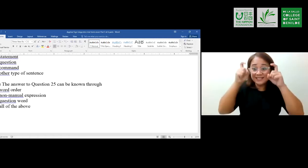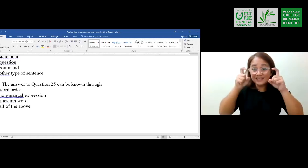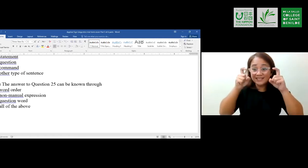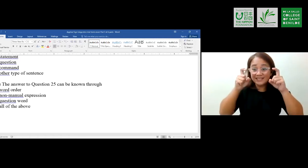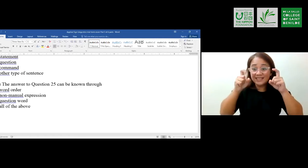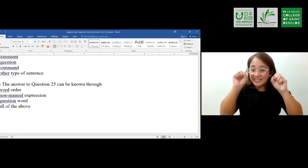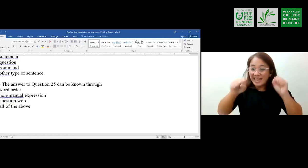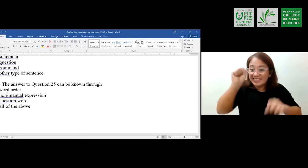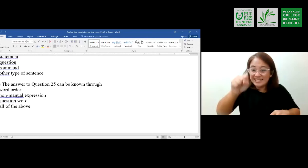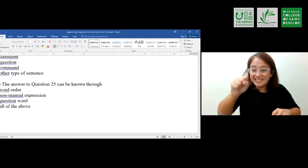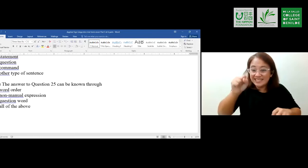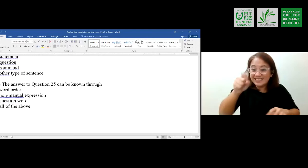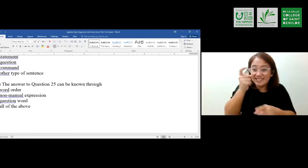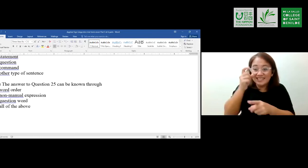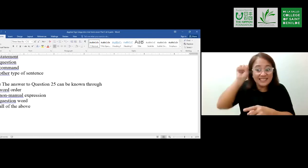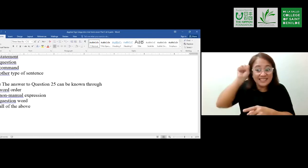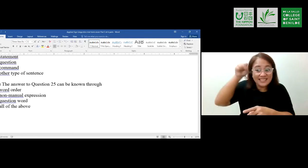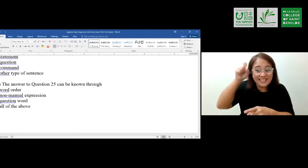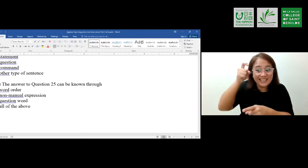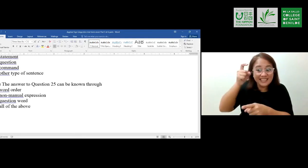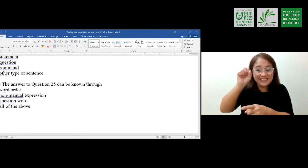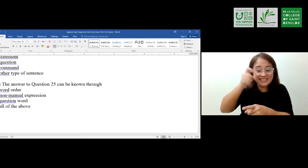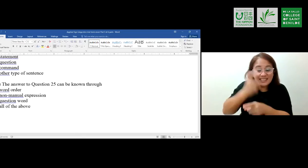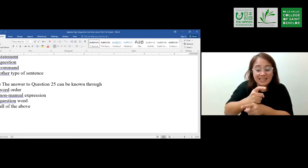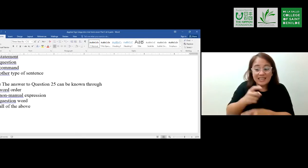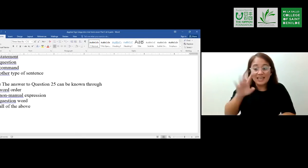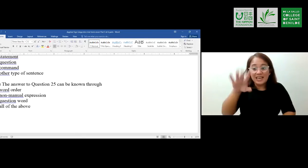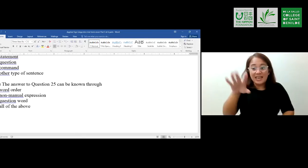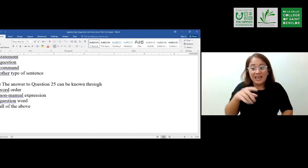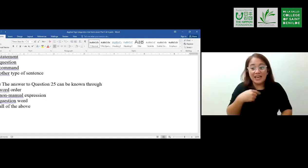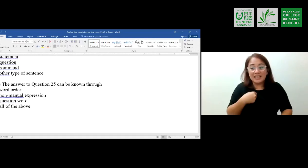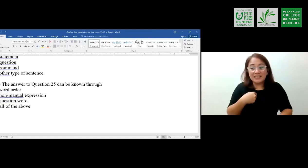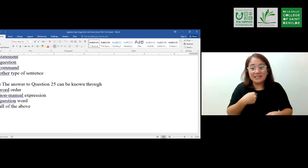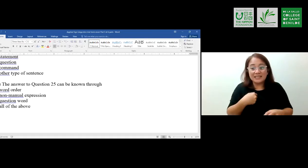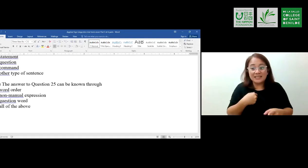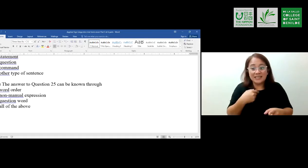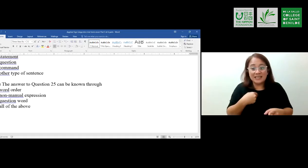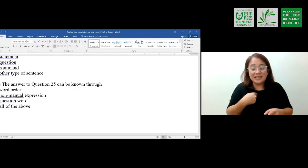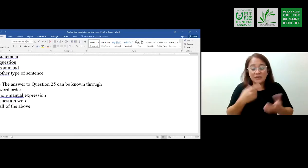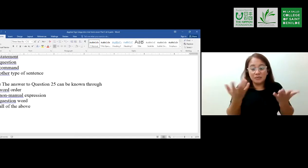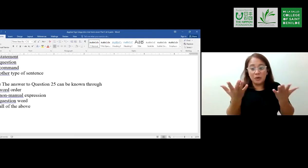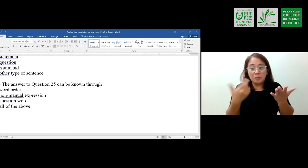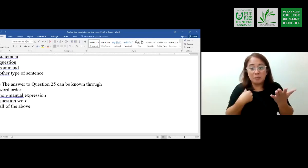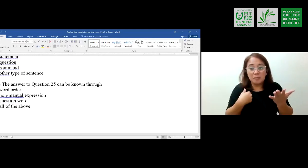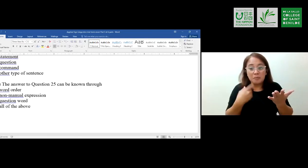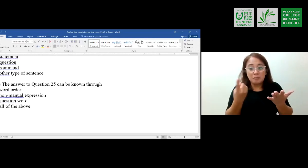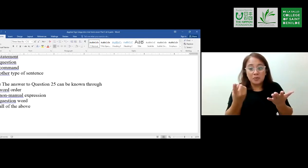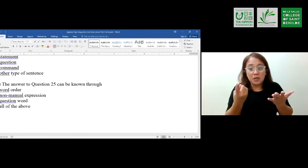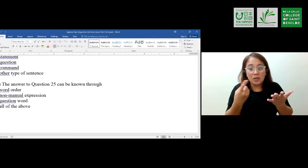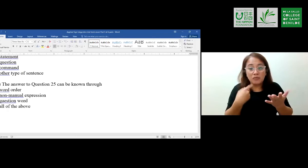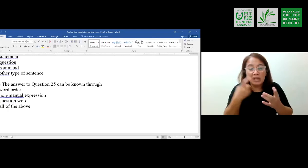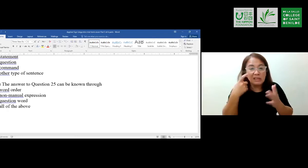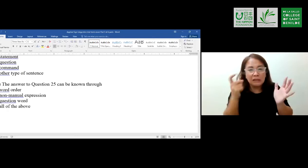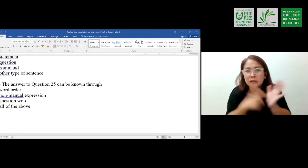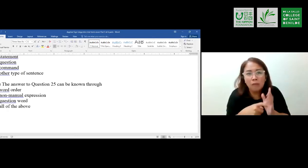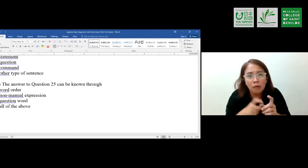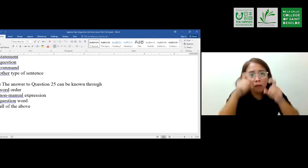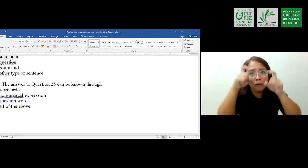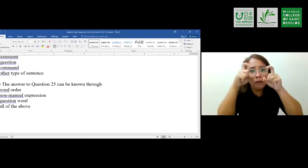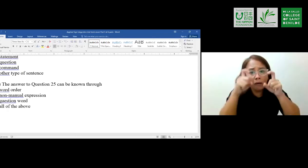Yeah, if people can't identify it's a question and can't identify that the facial expression is what's causing the question, then